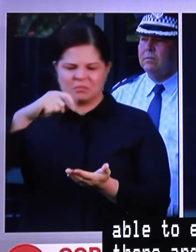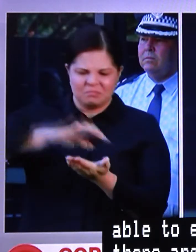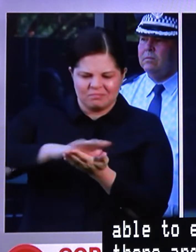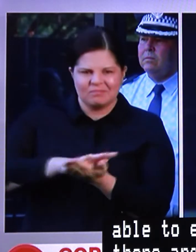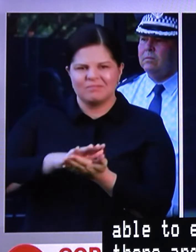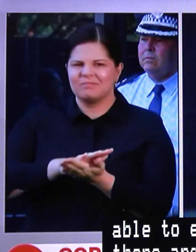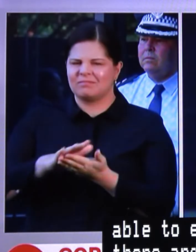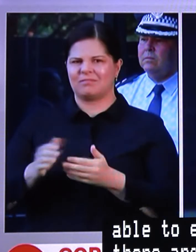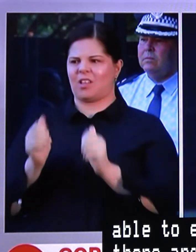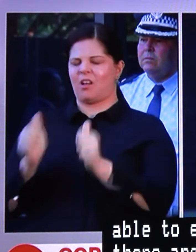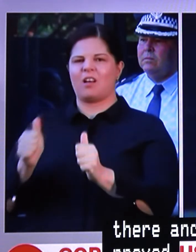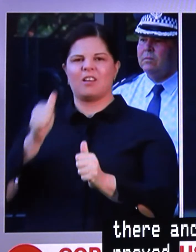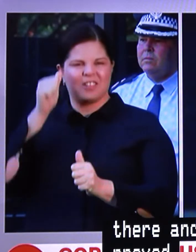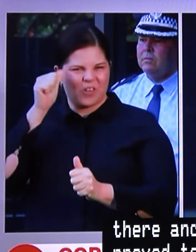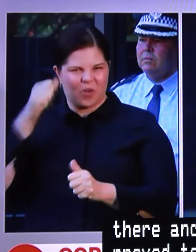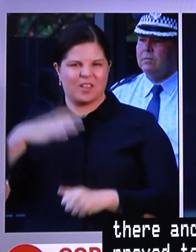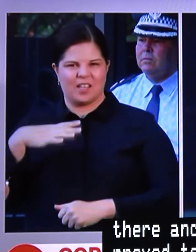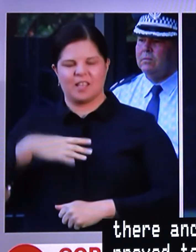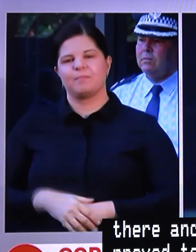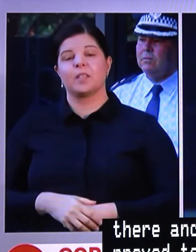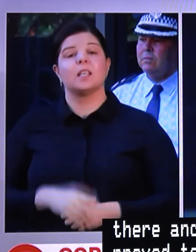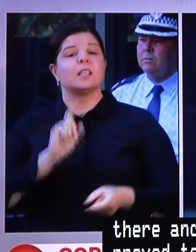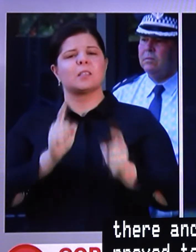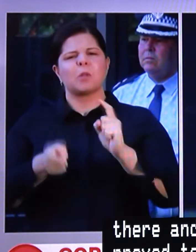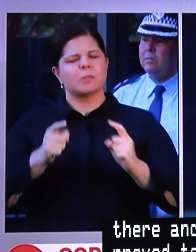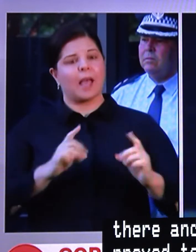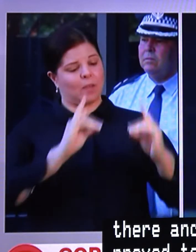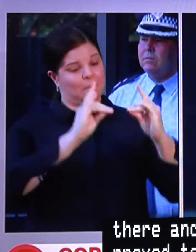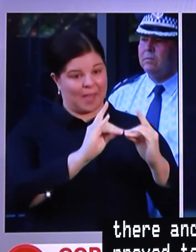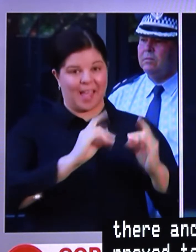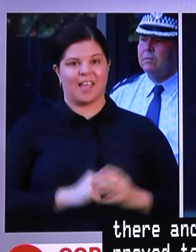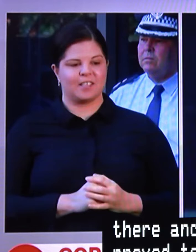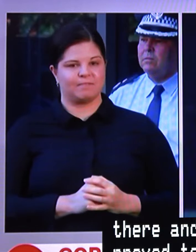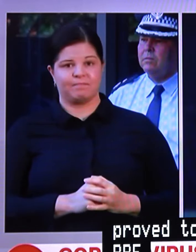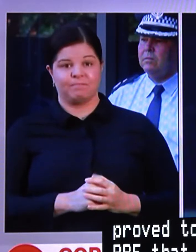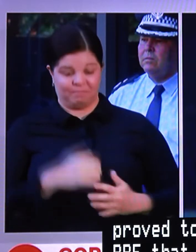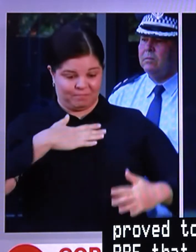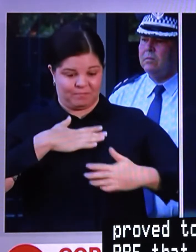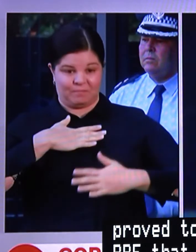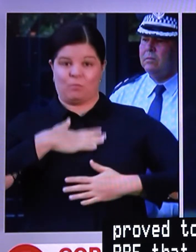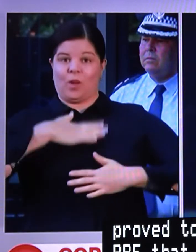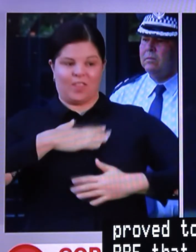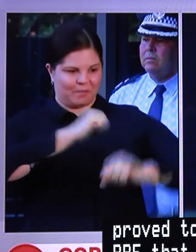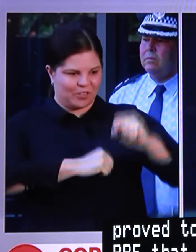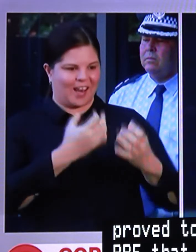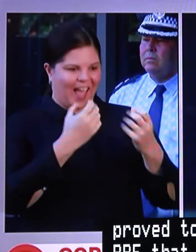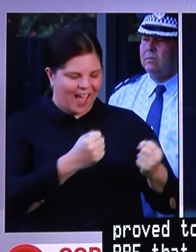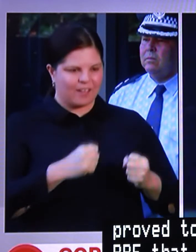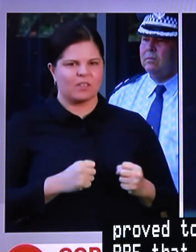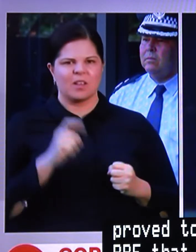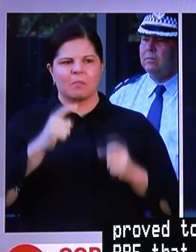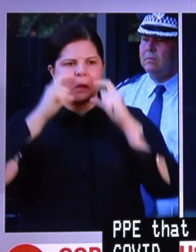necessary in fighting COVID, because you might have a bed, you might have a ventilator, but unless you have the PPE, that vital equipment that keeps our health workers